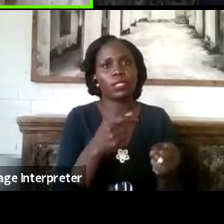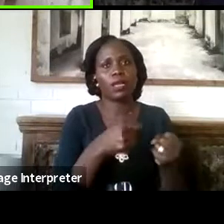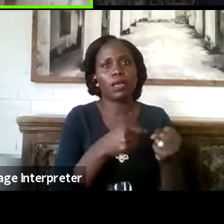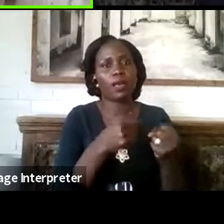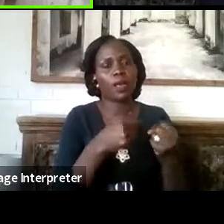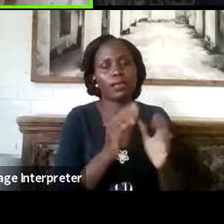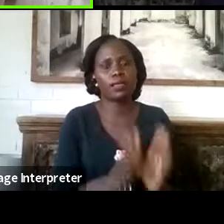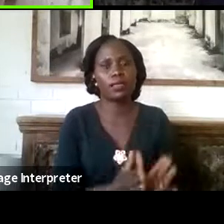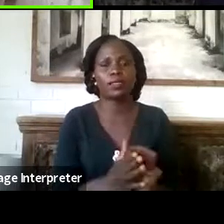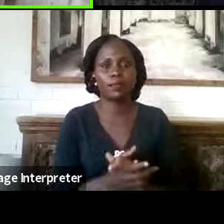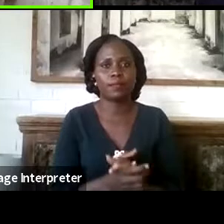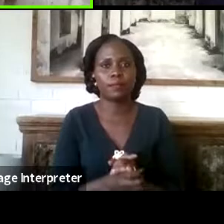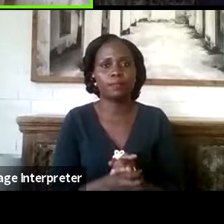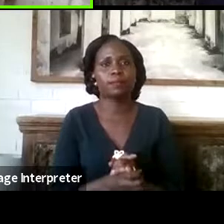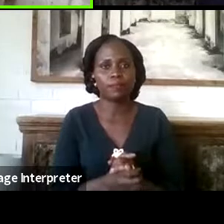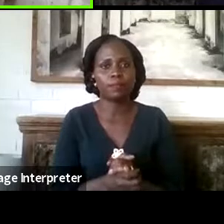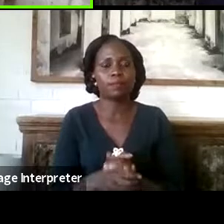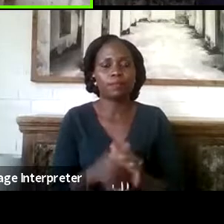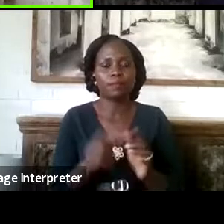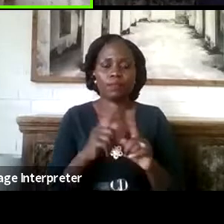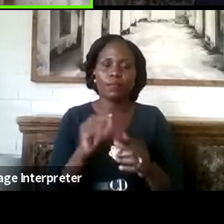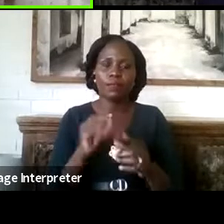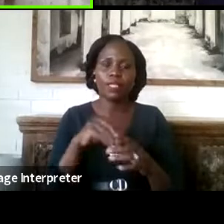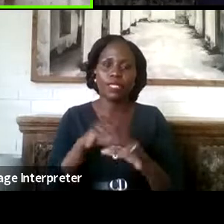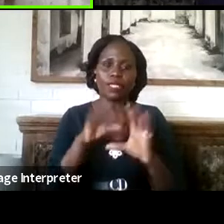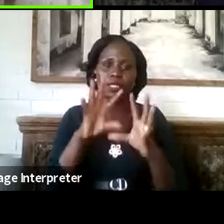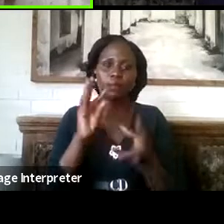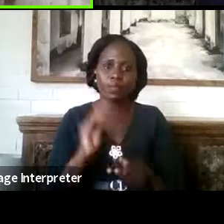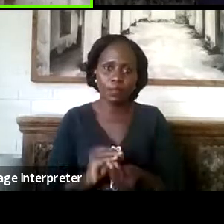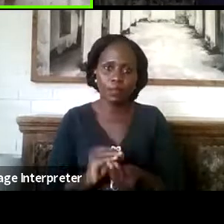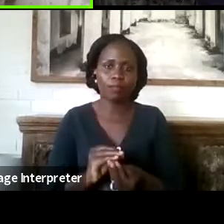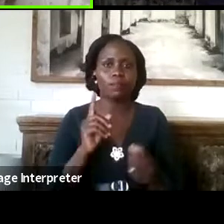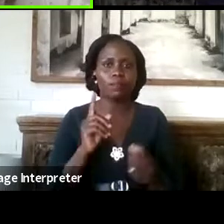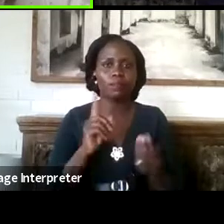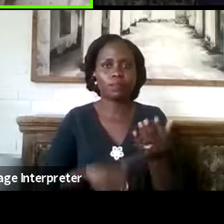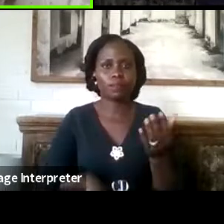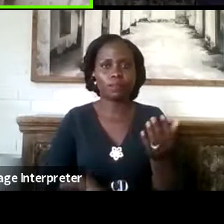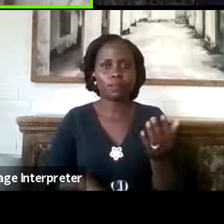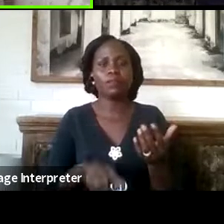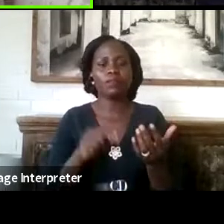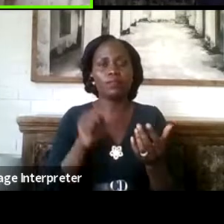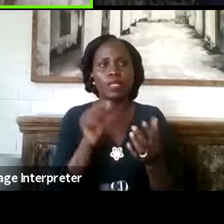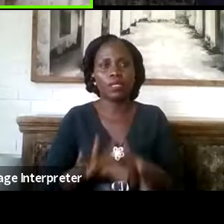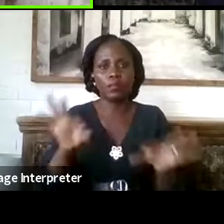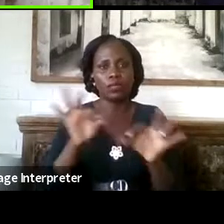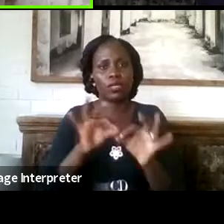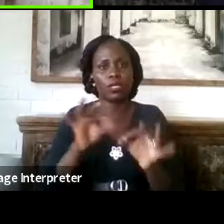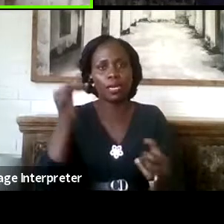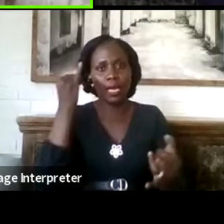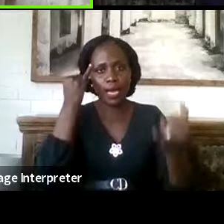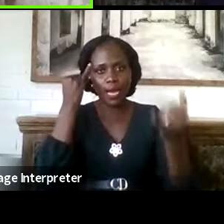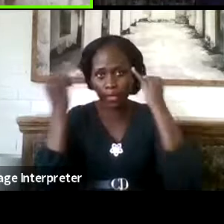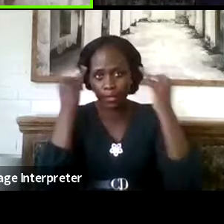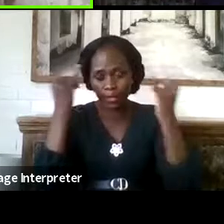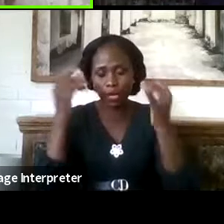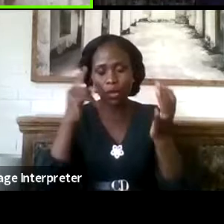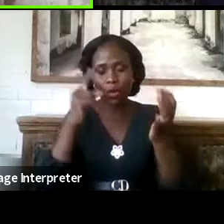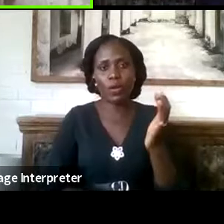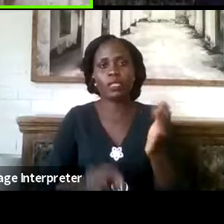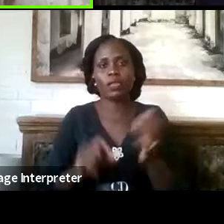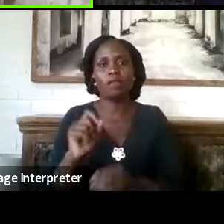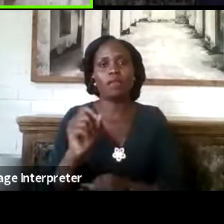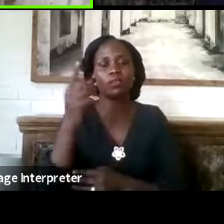in summary, I think this is the key ideas here would be first to consider accessibility at the